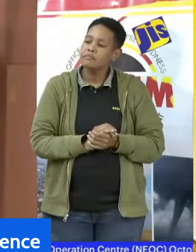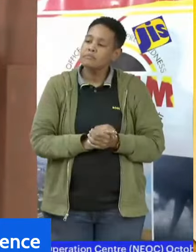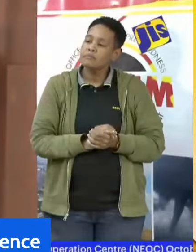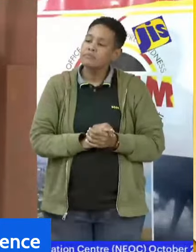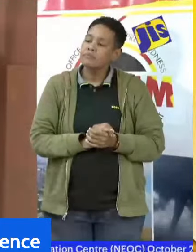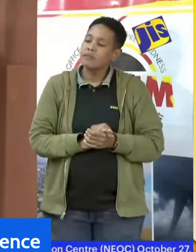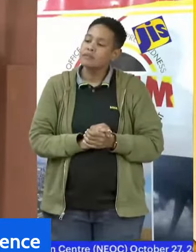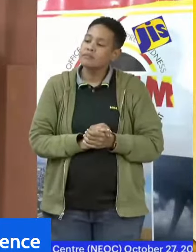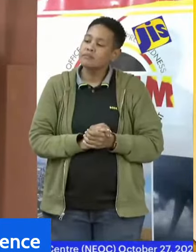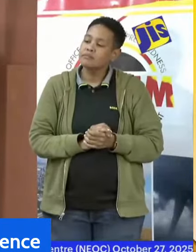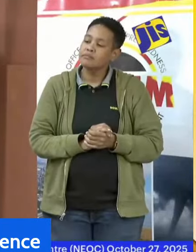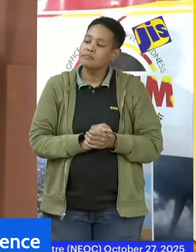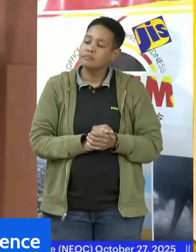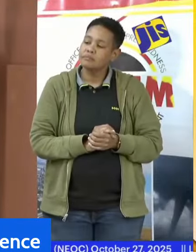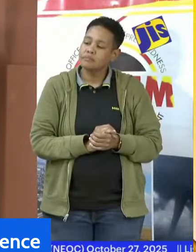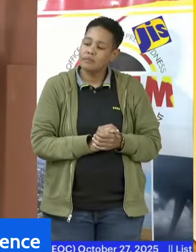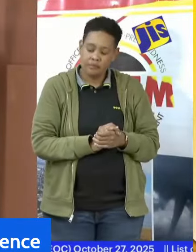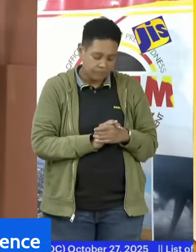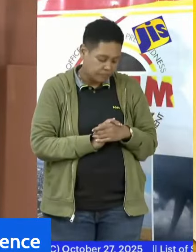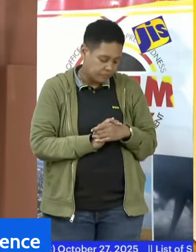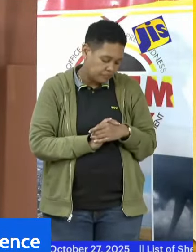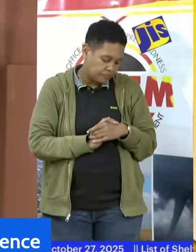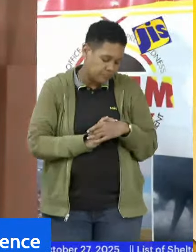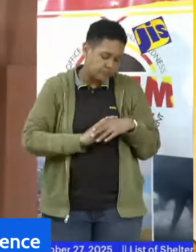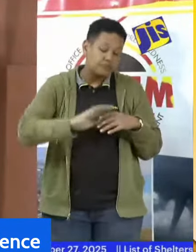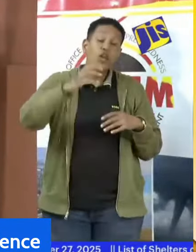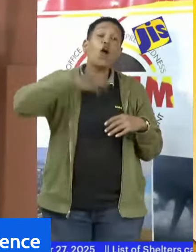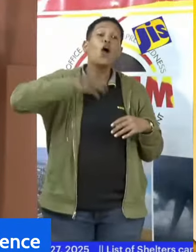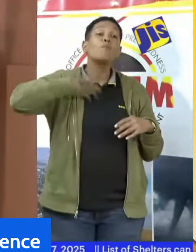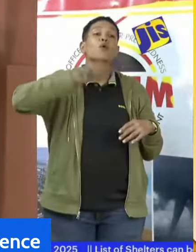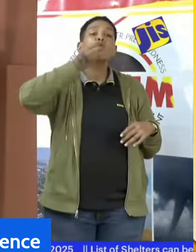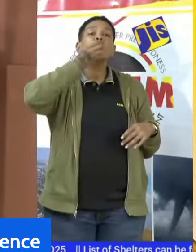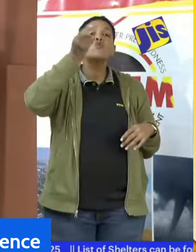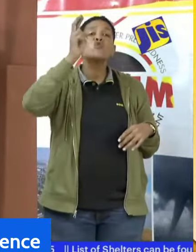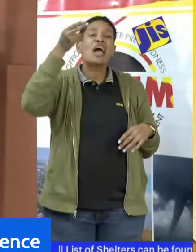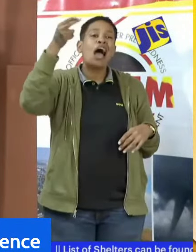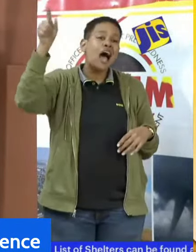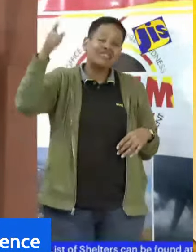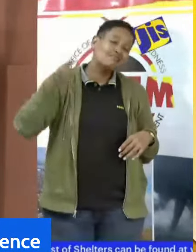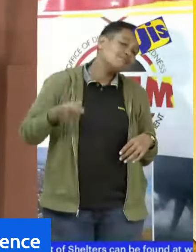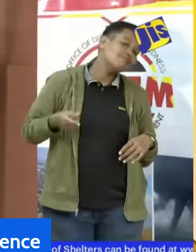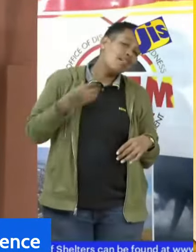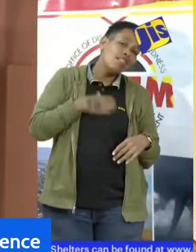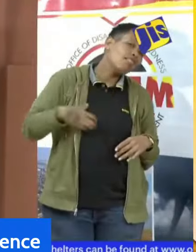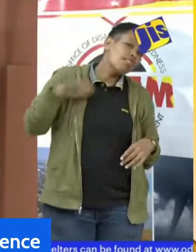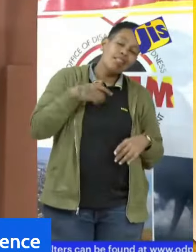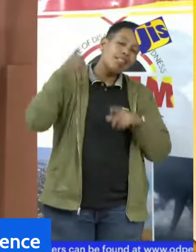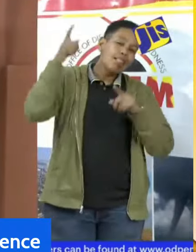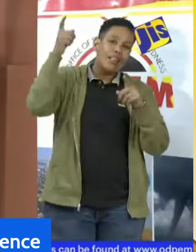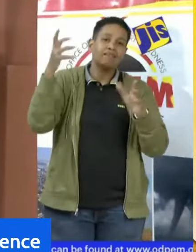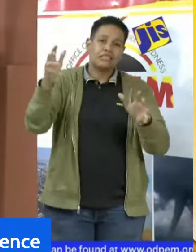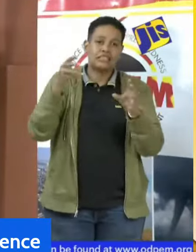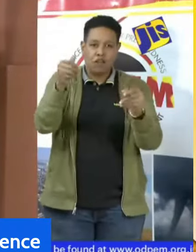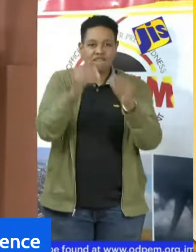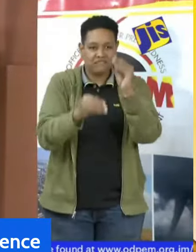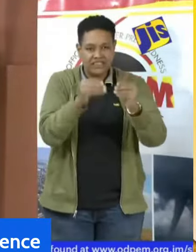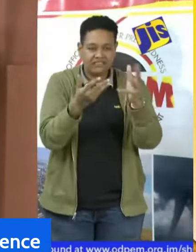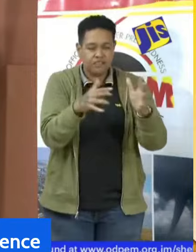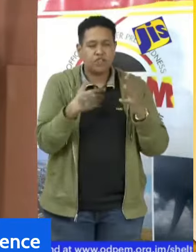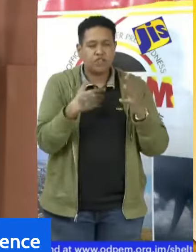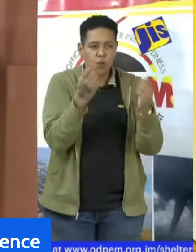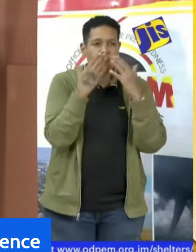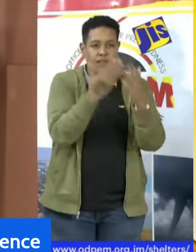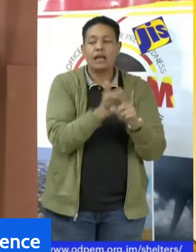There are also complaints about Ocho-Rios-I. That matter has been dealt with. And I want to thank